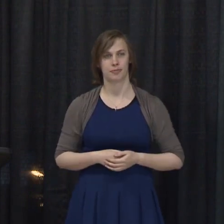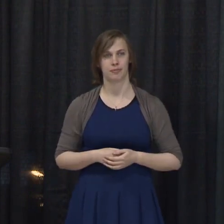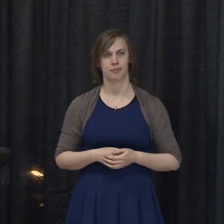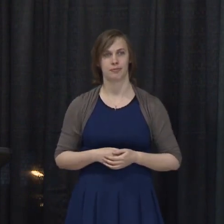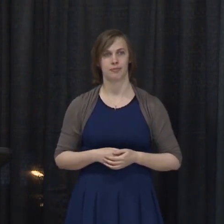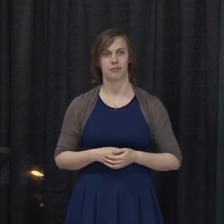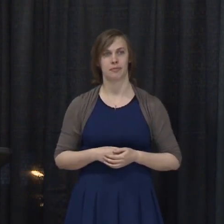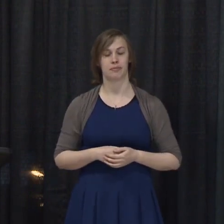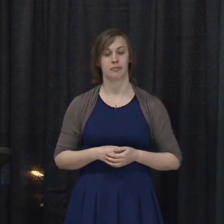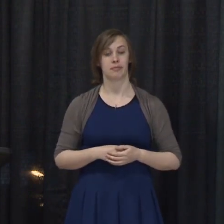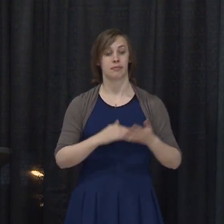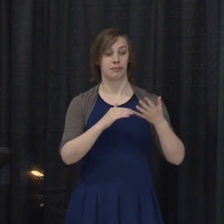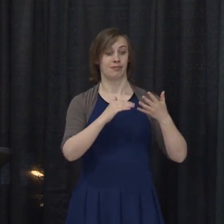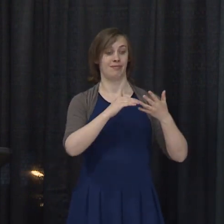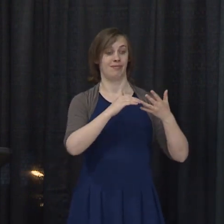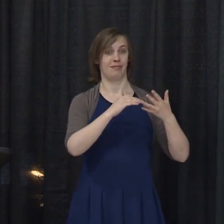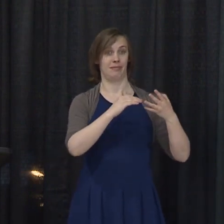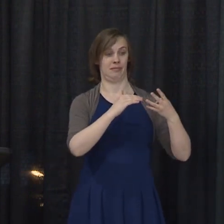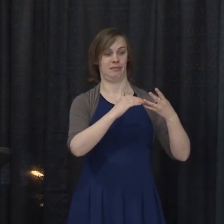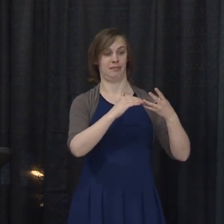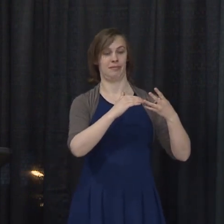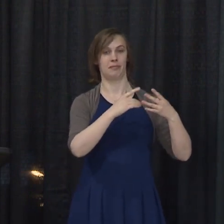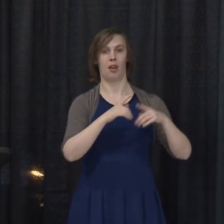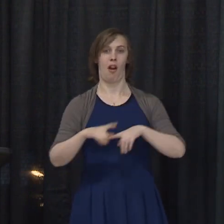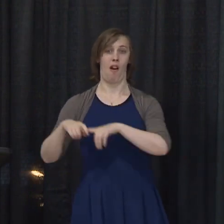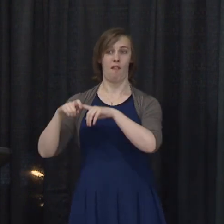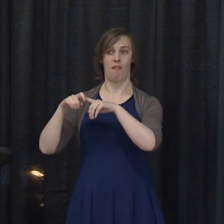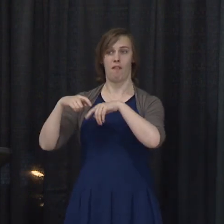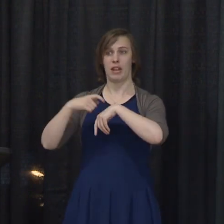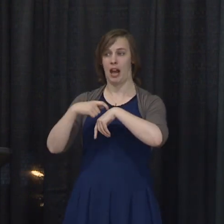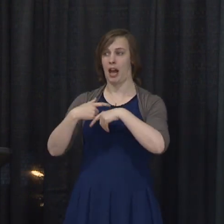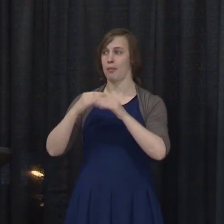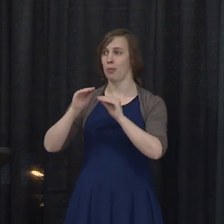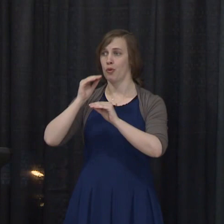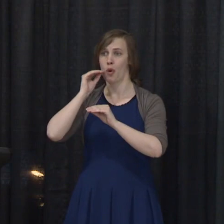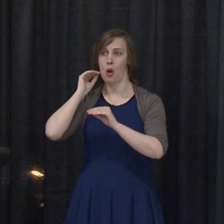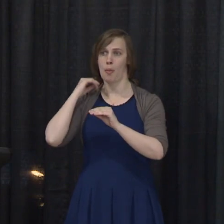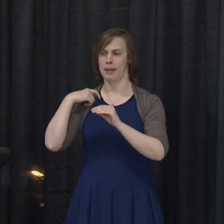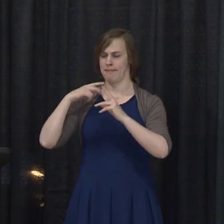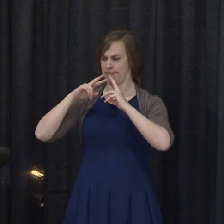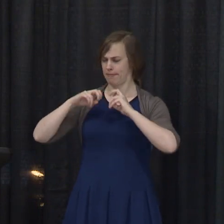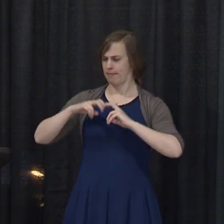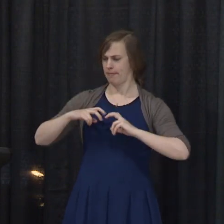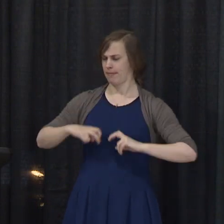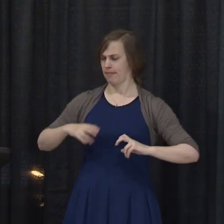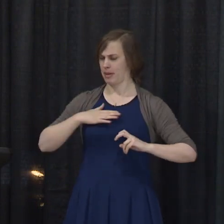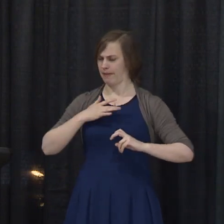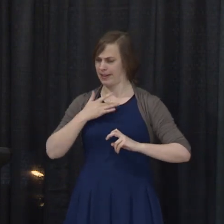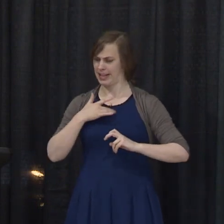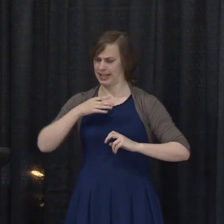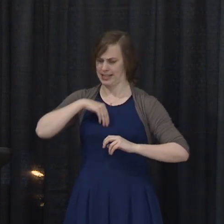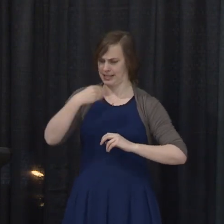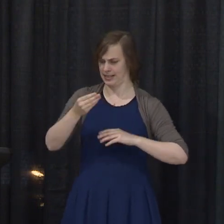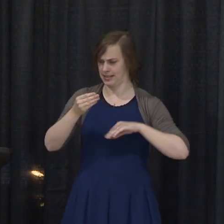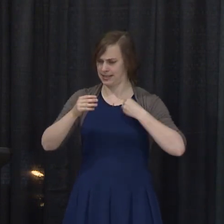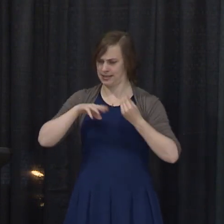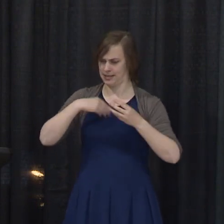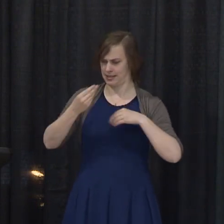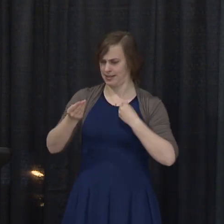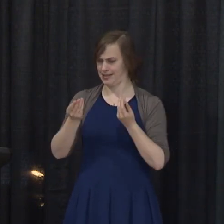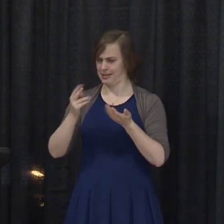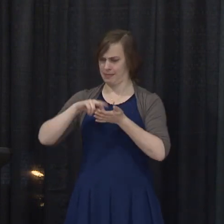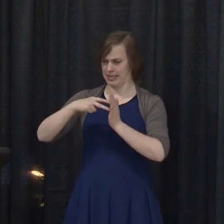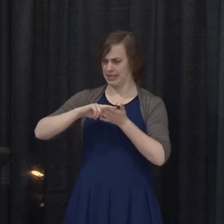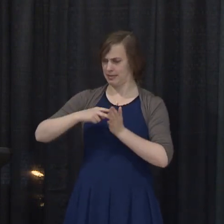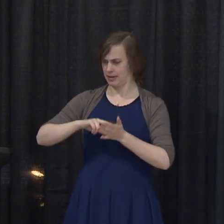off, during my BA, I started looking deeper into how I felt, why I felt that way, and what was going on below the surface.